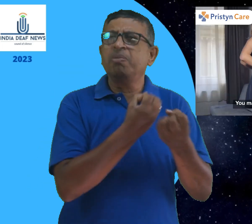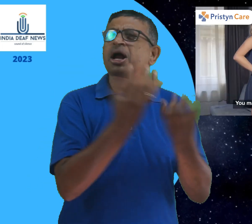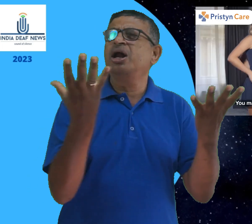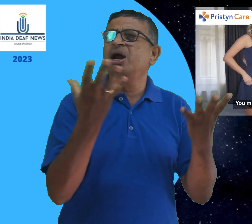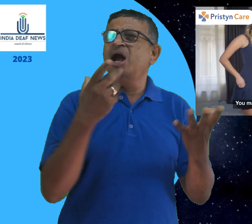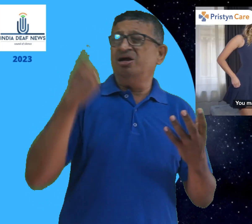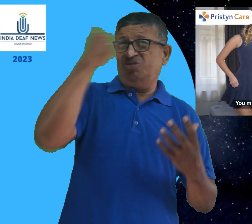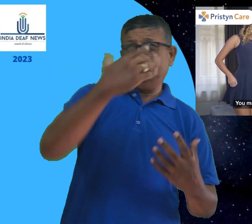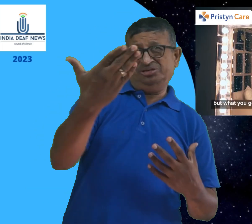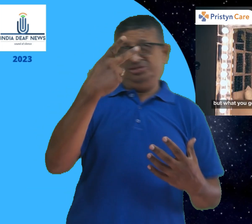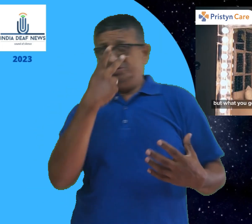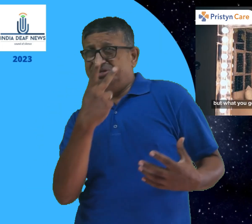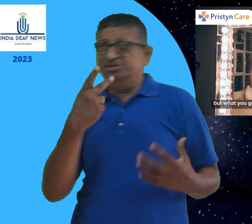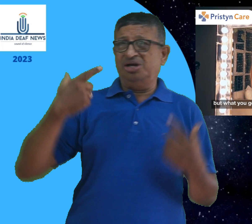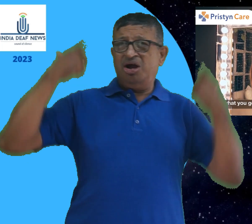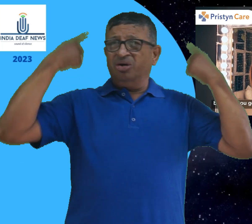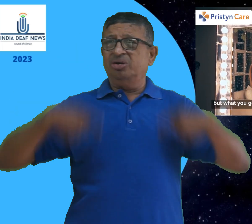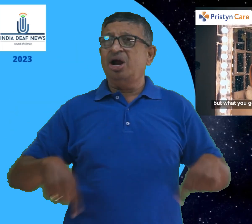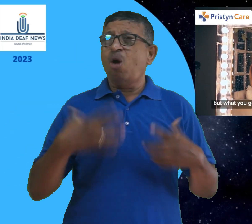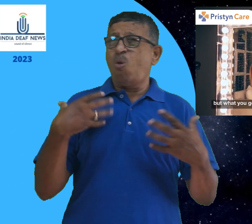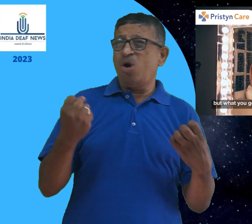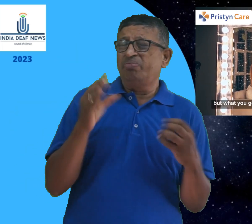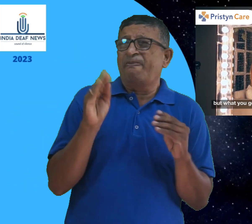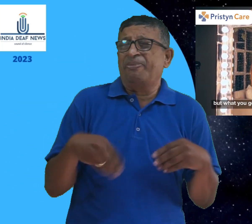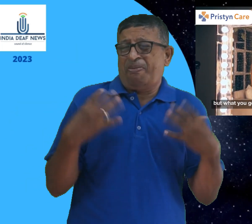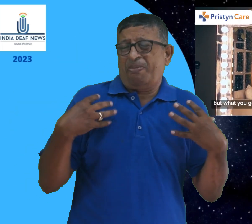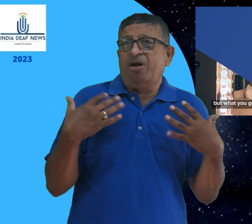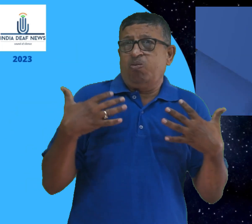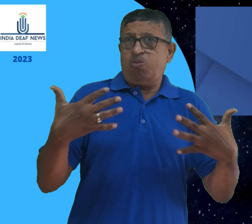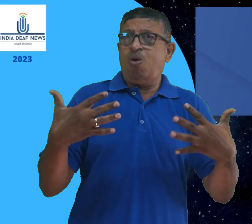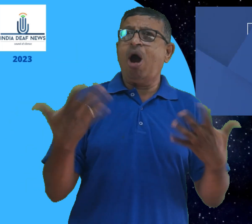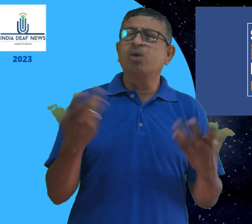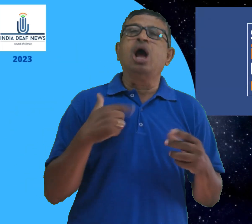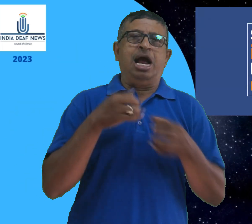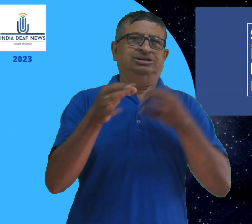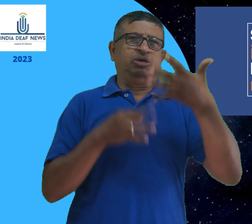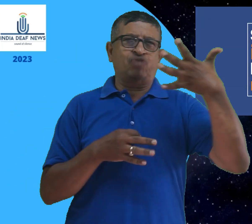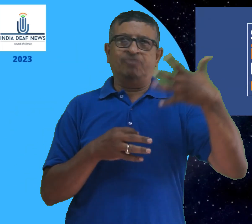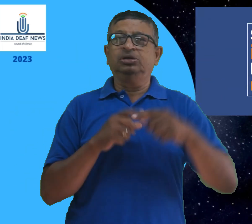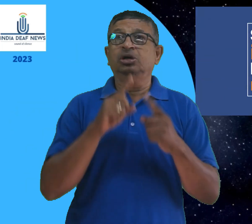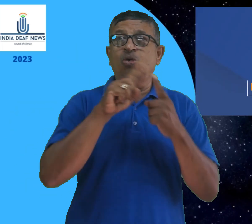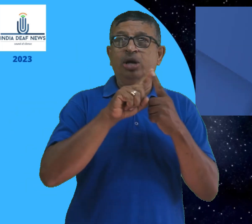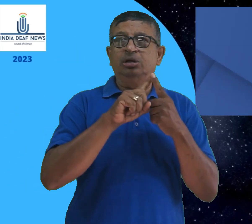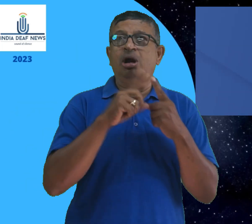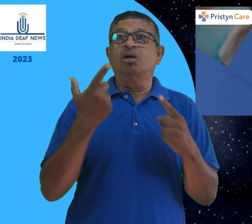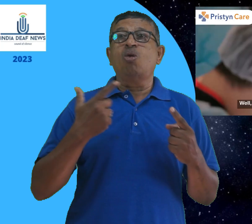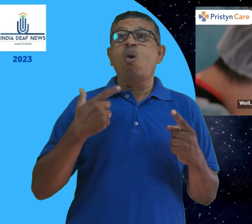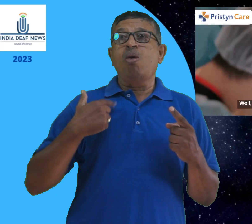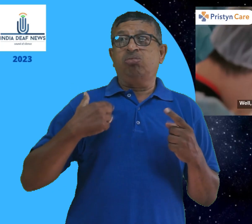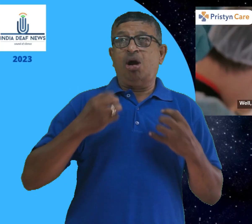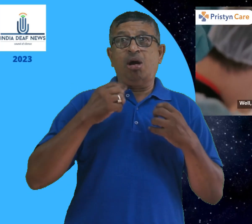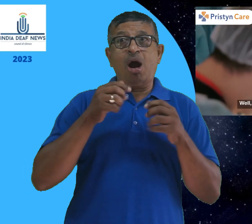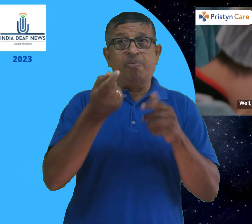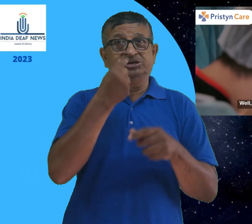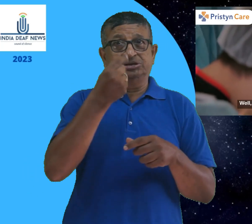anything and everything artificial, but what you get, the natural way stays with you for the lifetime. So can you increase breast size naturally? Well,